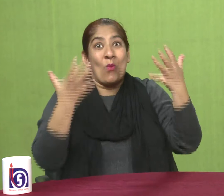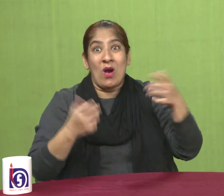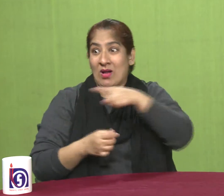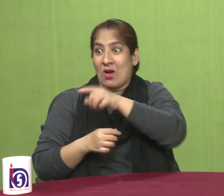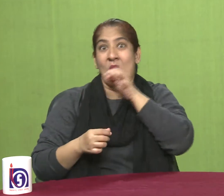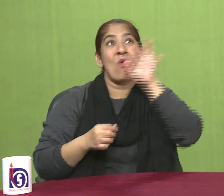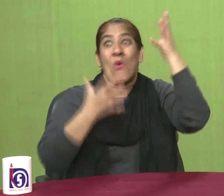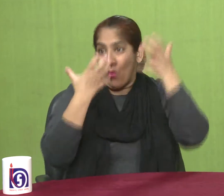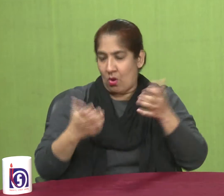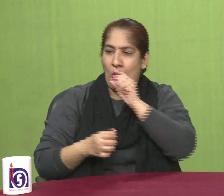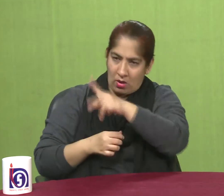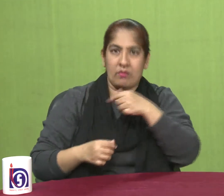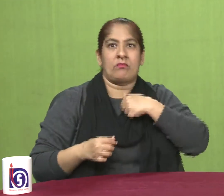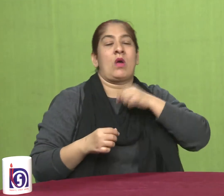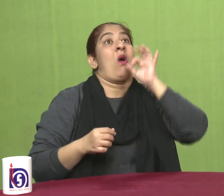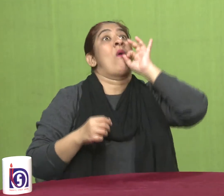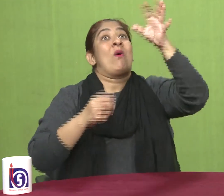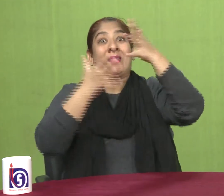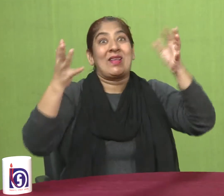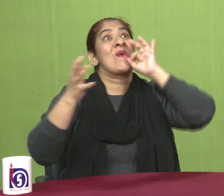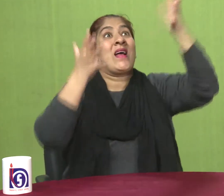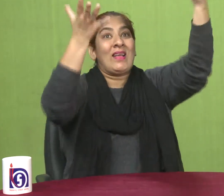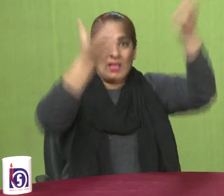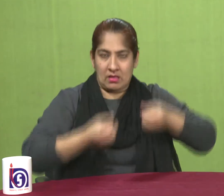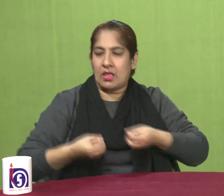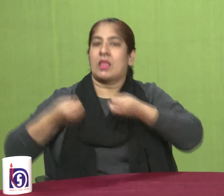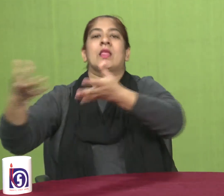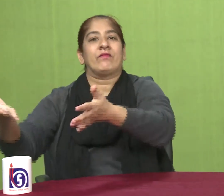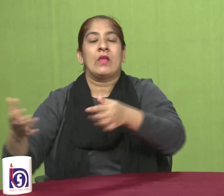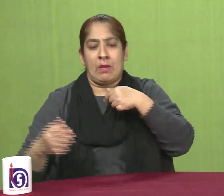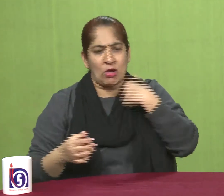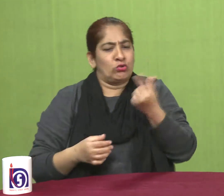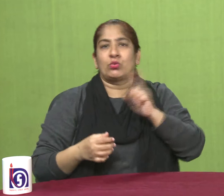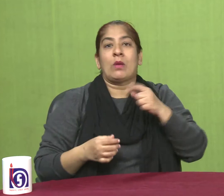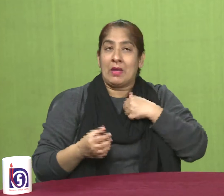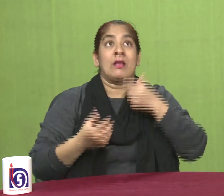It means when there are firms and houses who